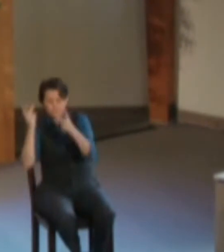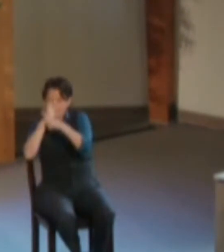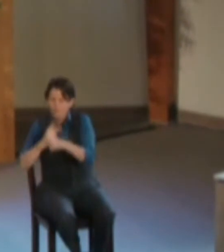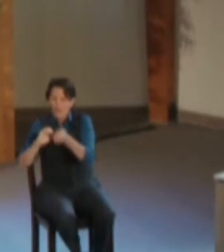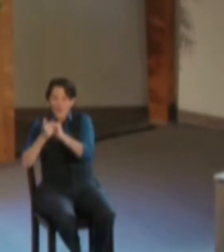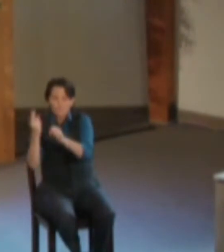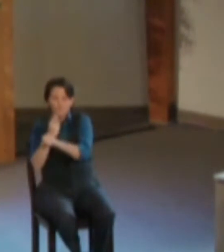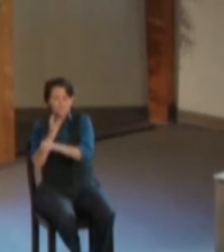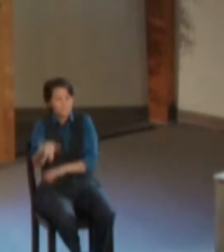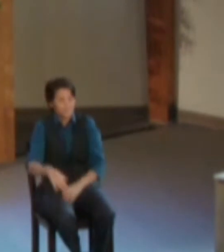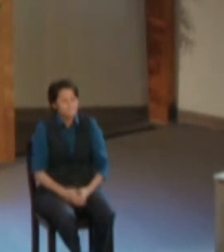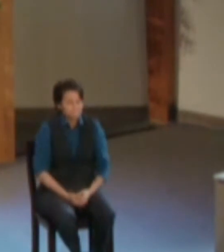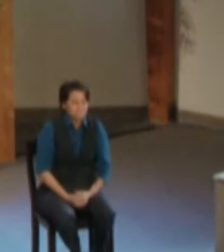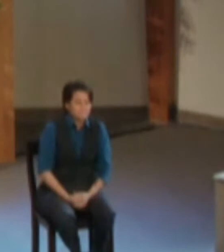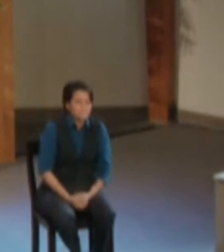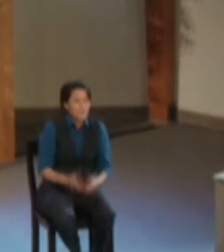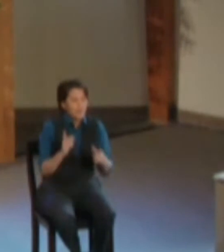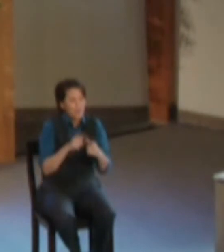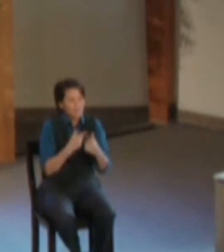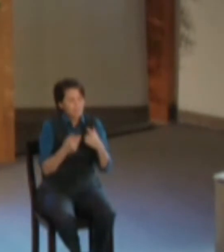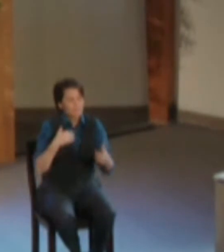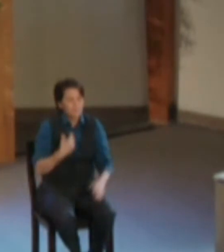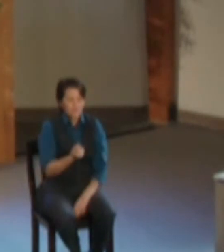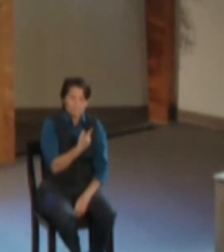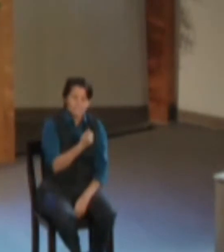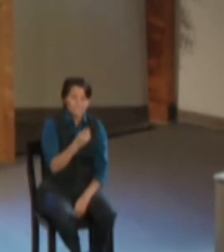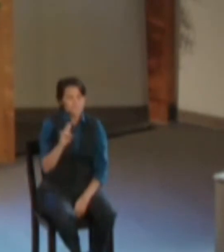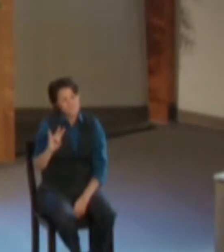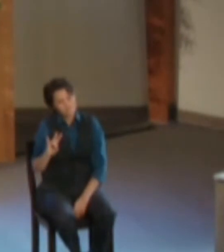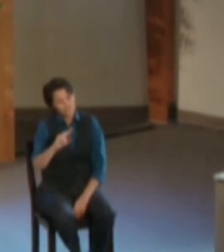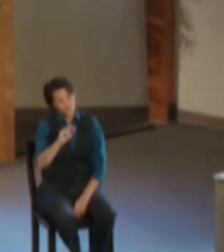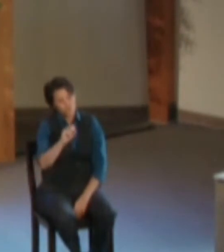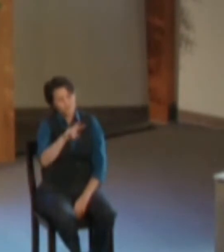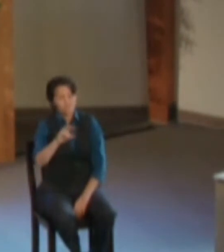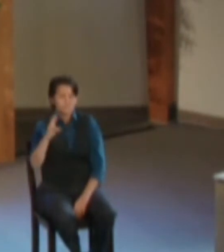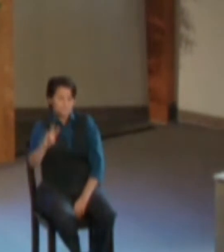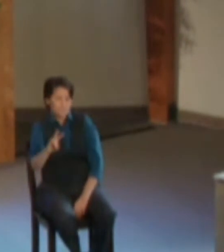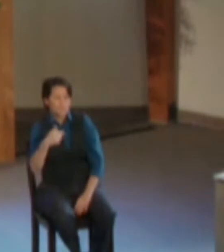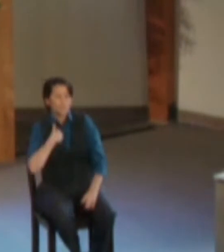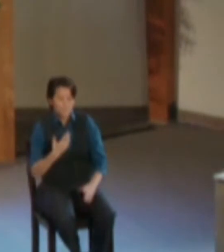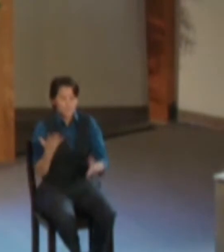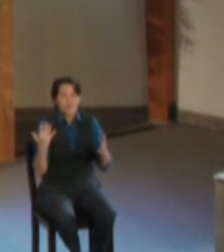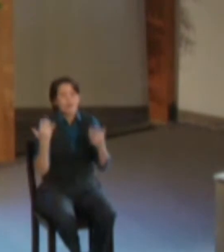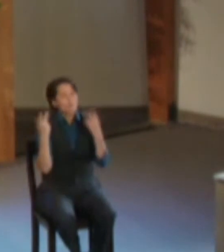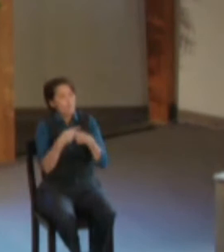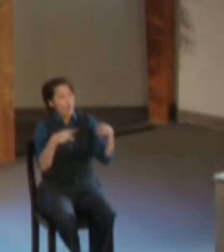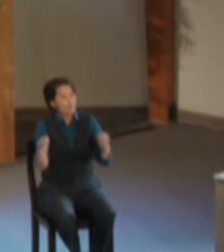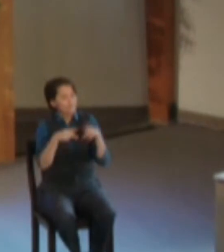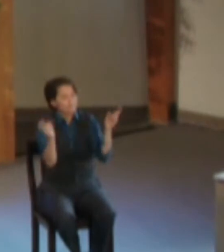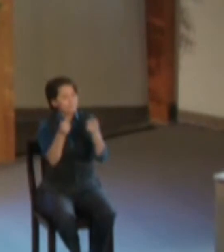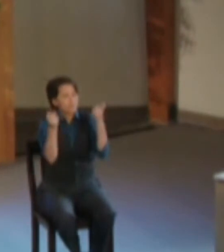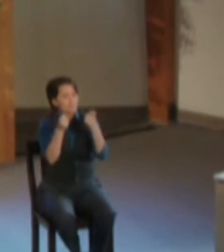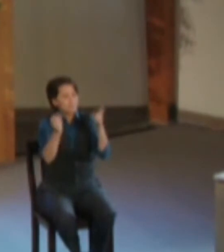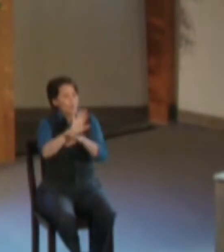And then we're going to have a party on 11/7 where we get to celebrate all the things that you've done in